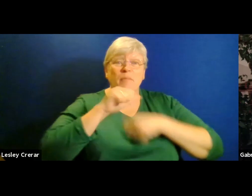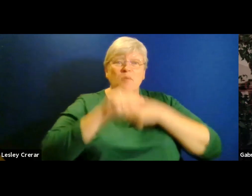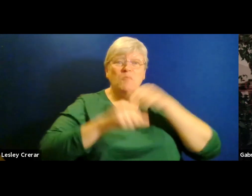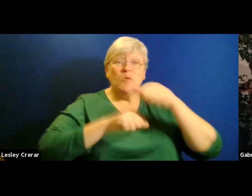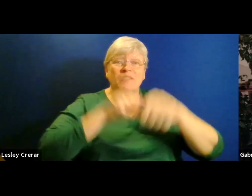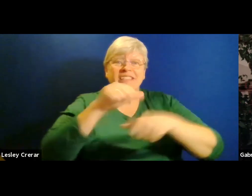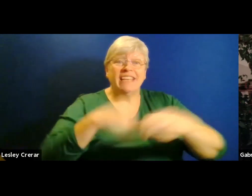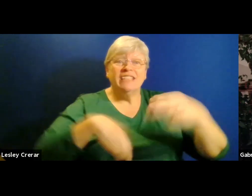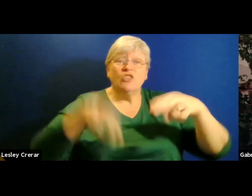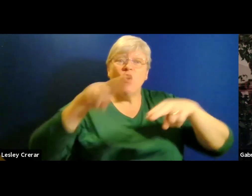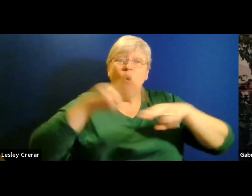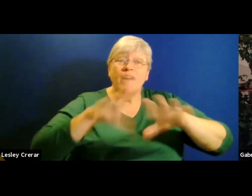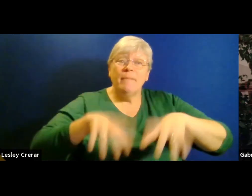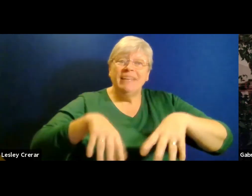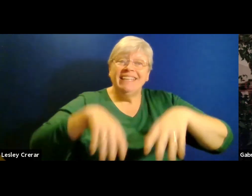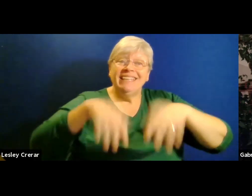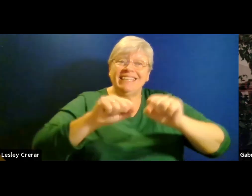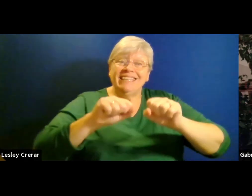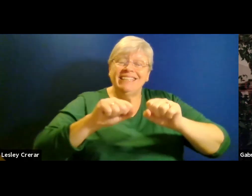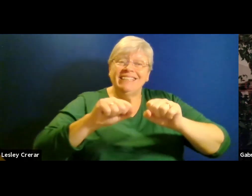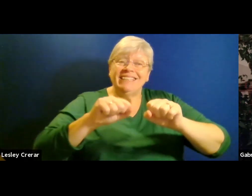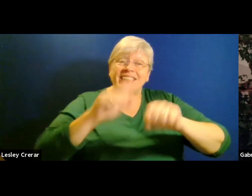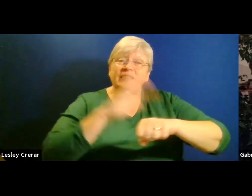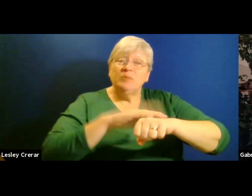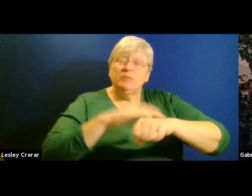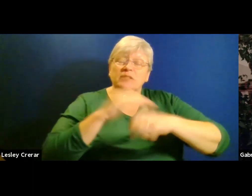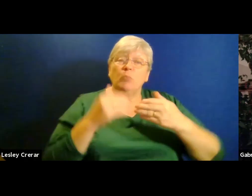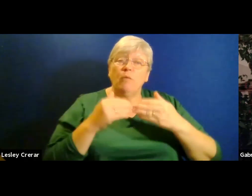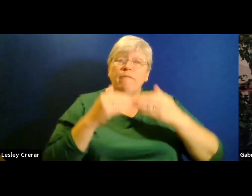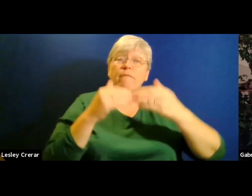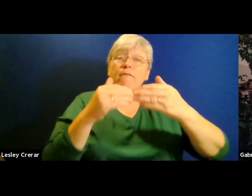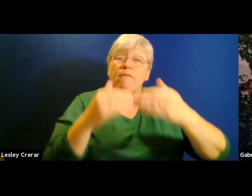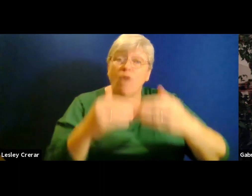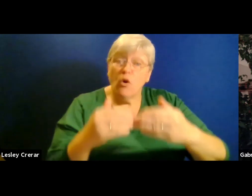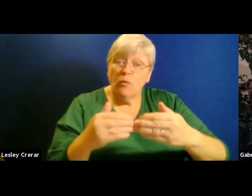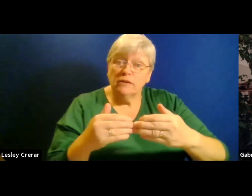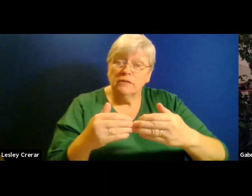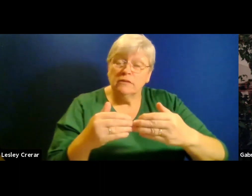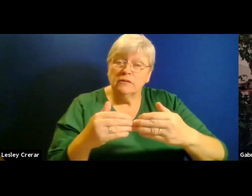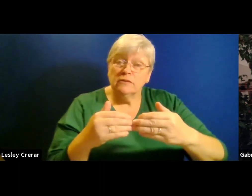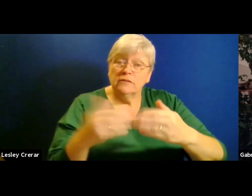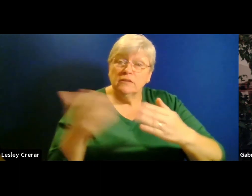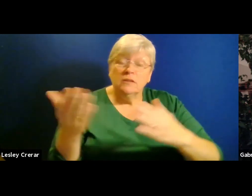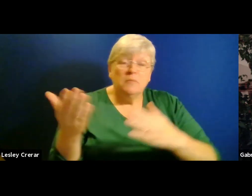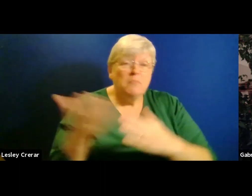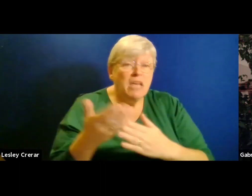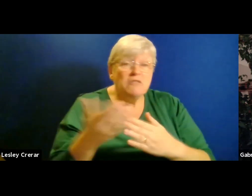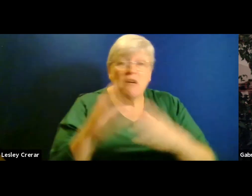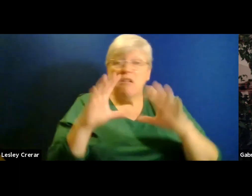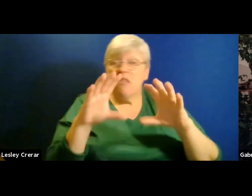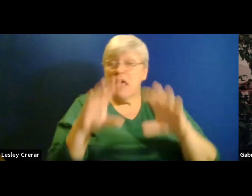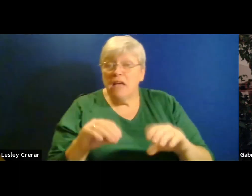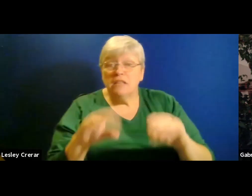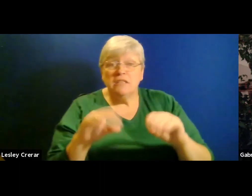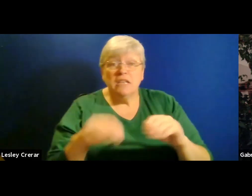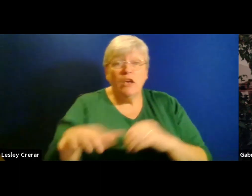beginning, and in that moment, to move forward in all the middles and endings that